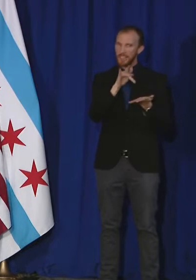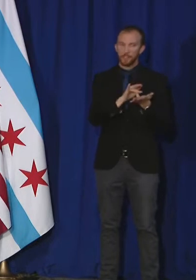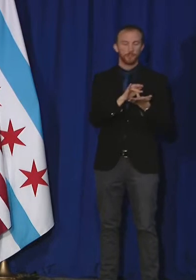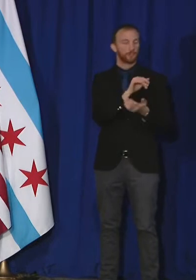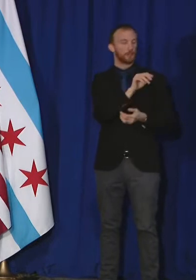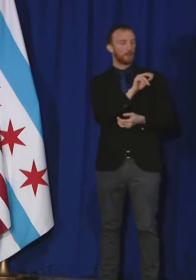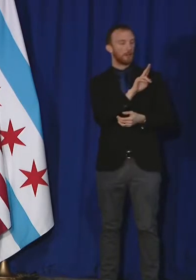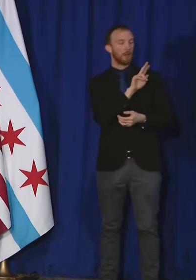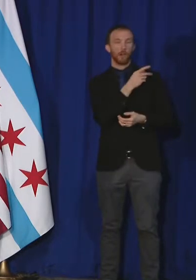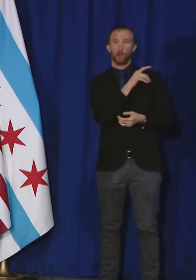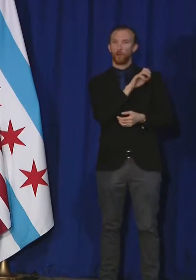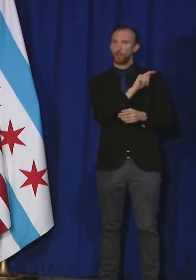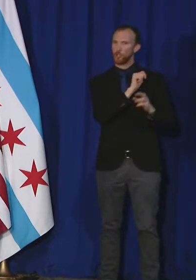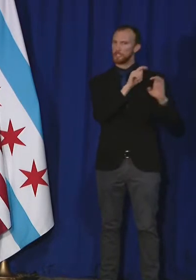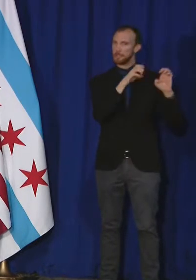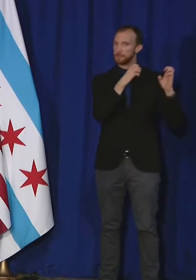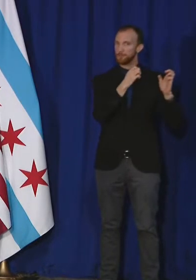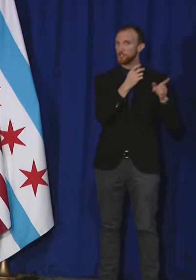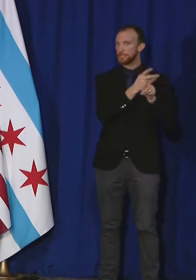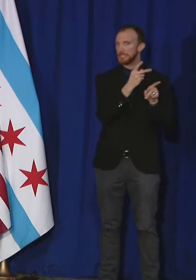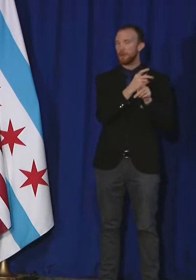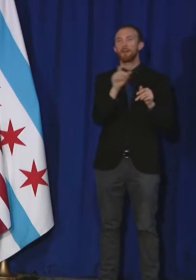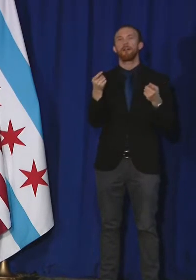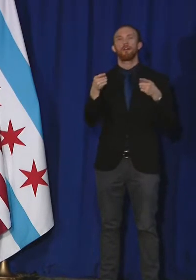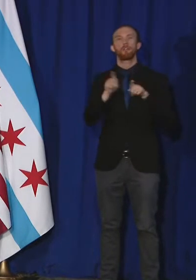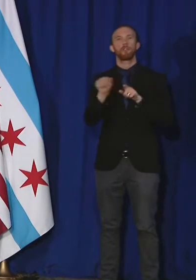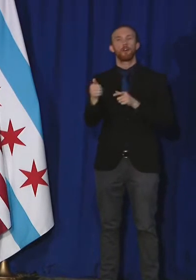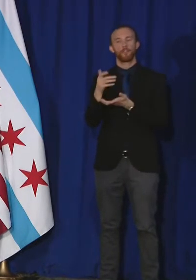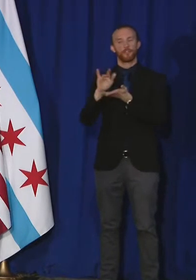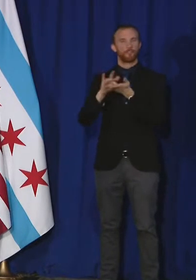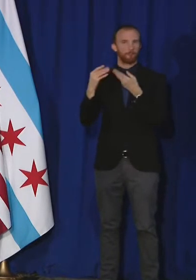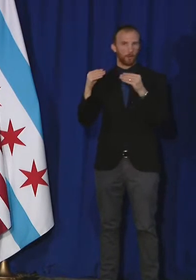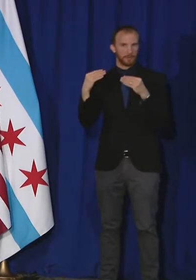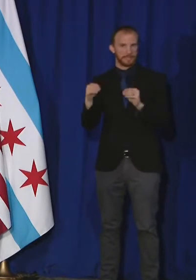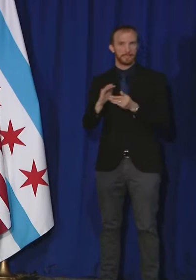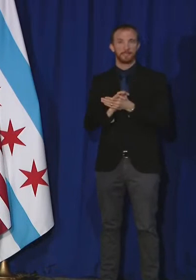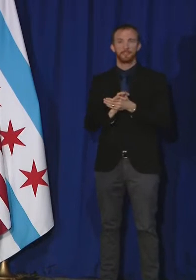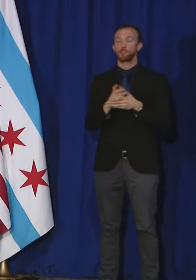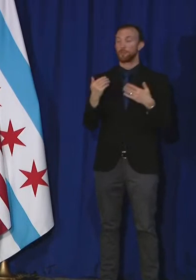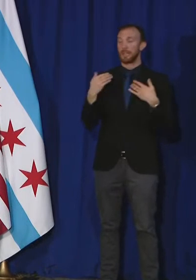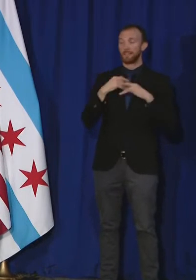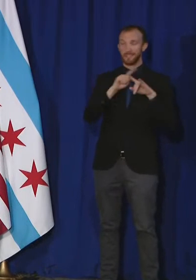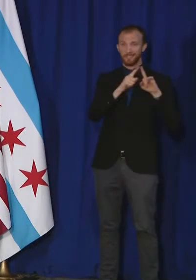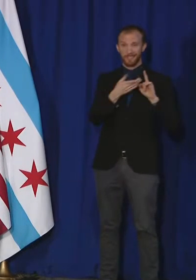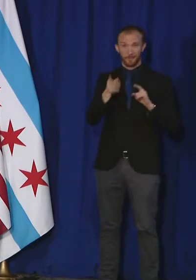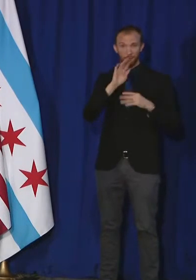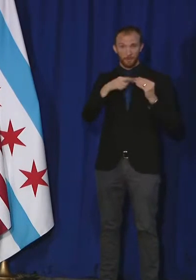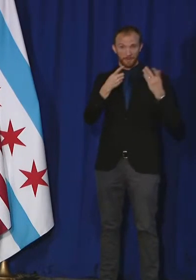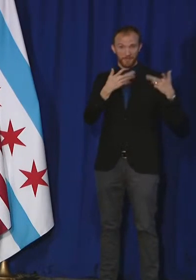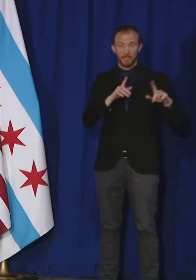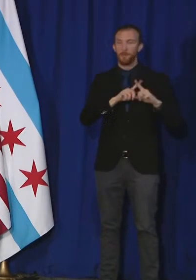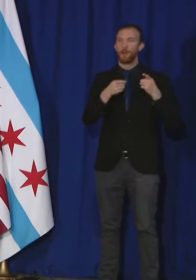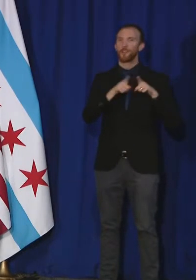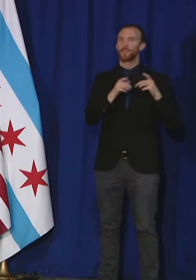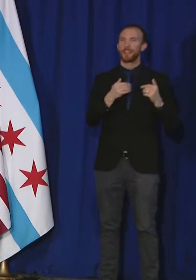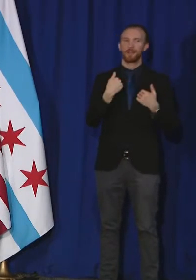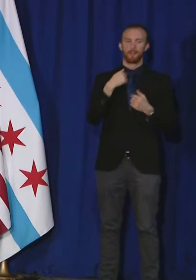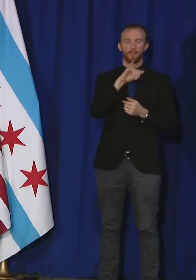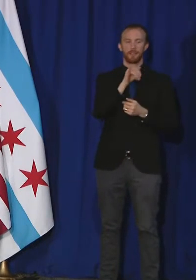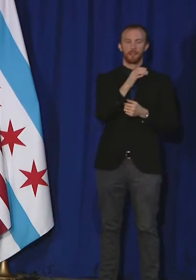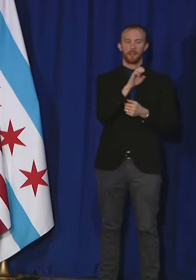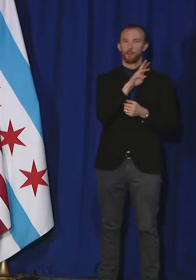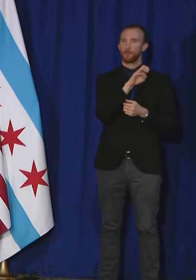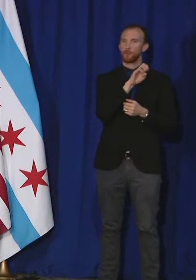that includes pharmacies. So in addition to the ones we've been talking about just this week, we're bringing on board Jewel Osco and Walmart